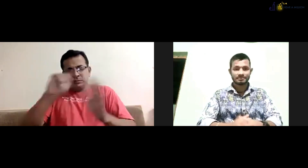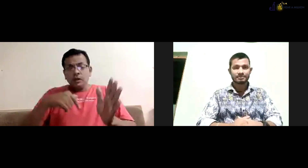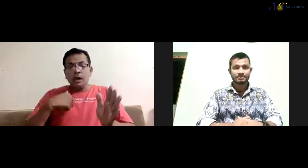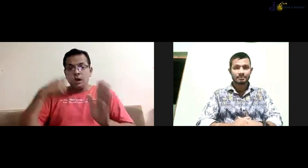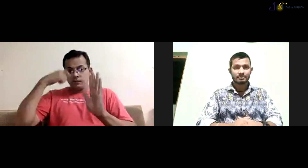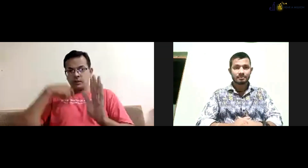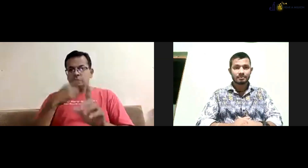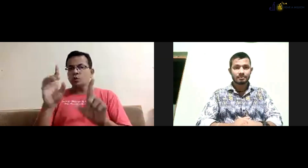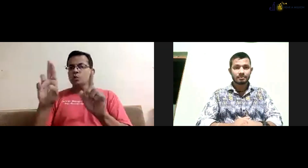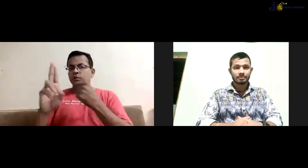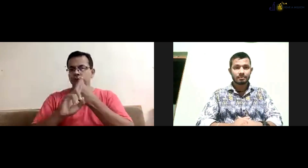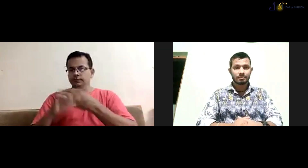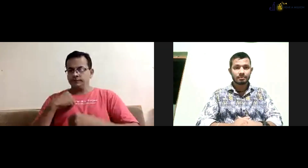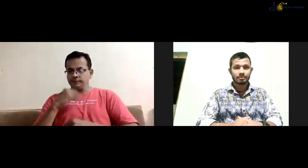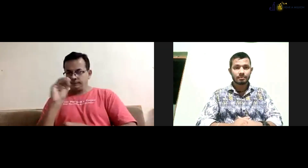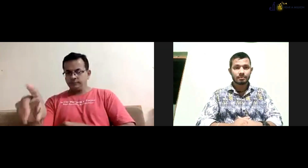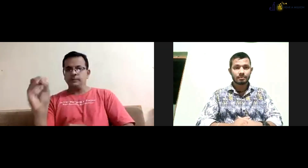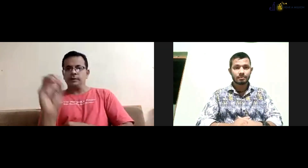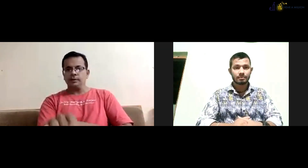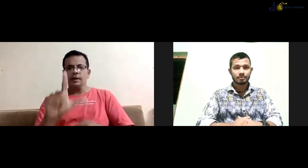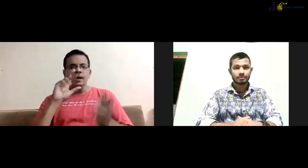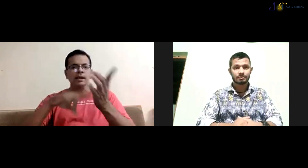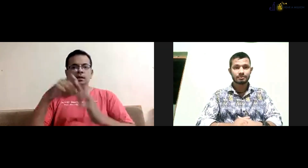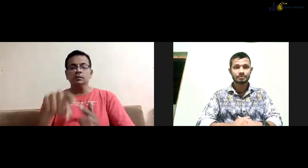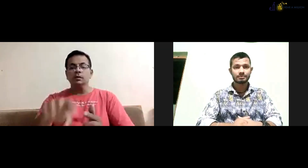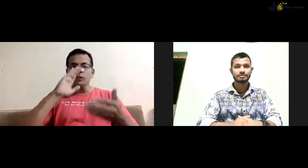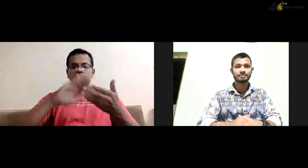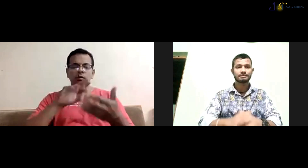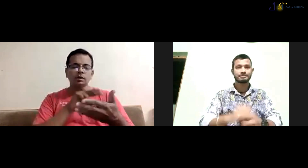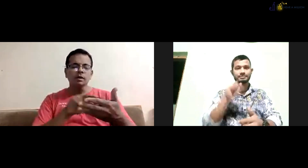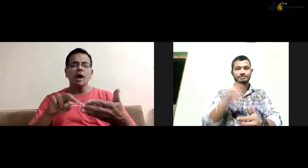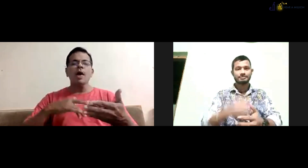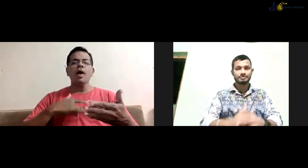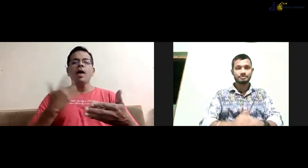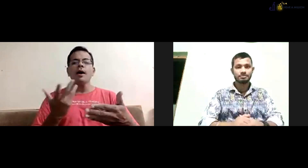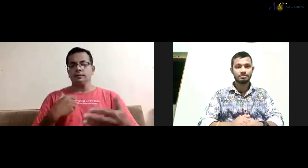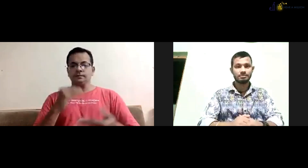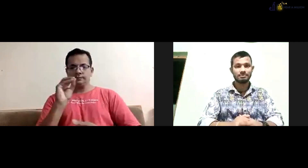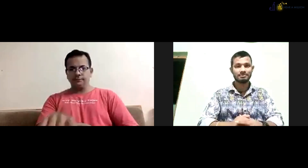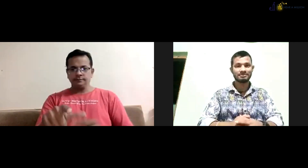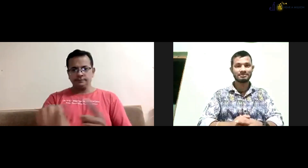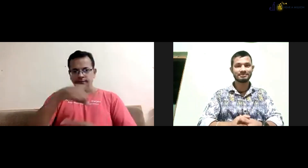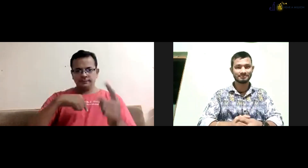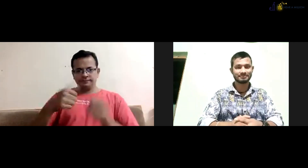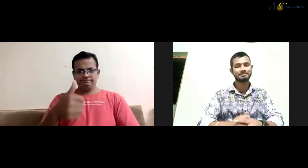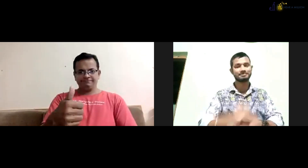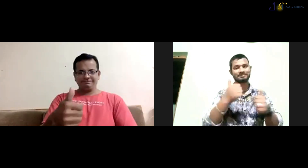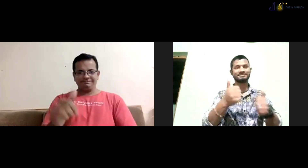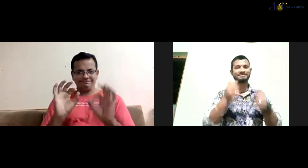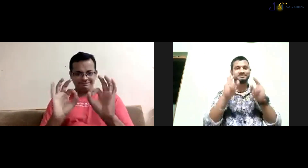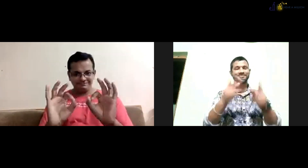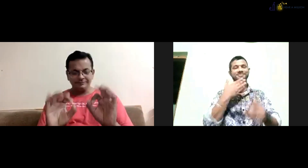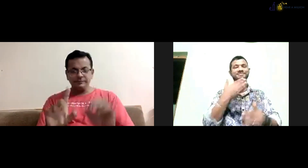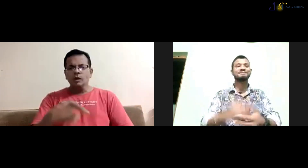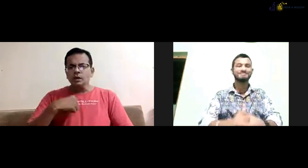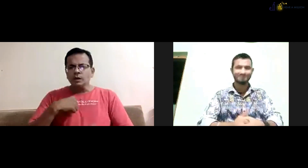home from long time, and I have a video. I will share with the Tushar, and you will see. You can have a look